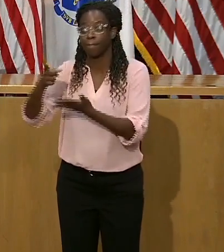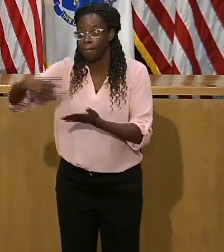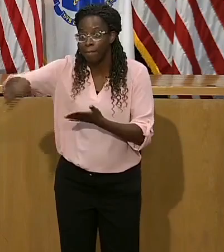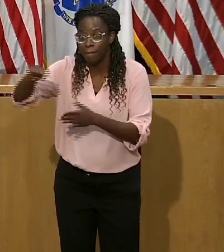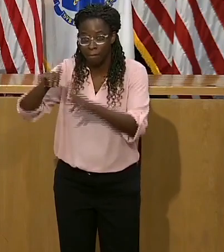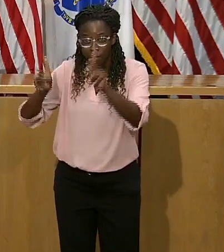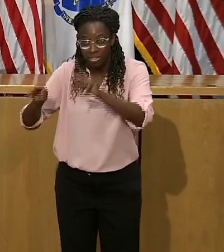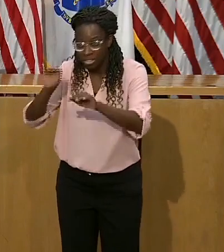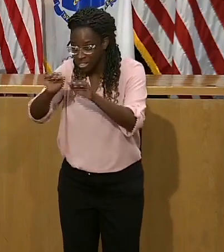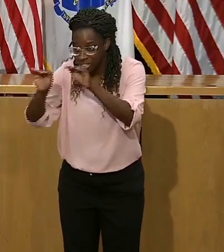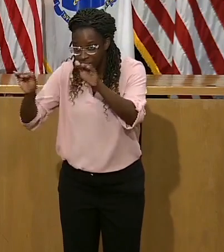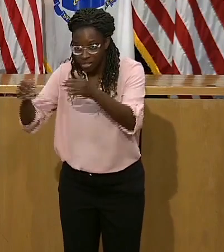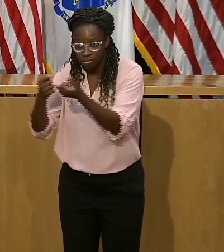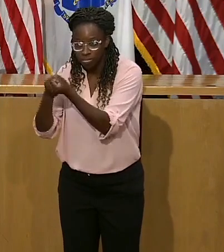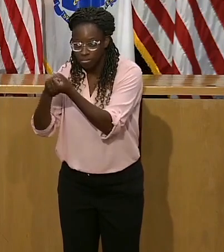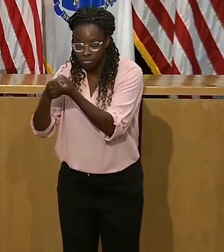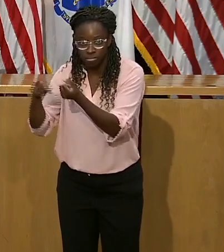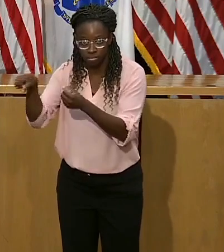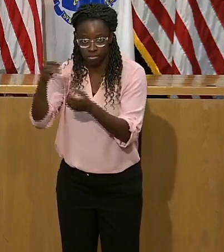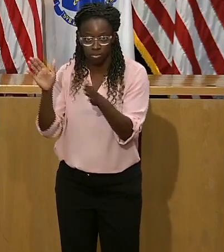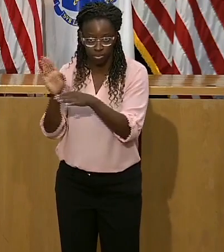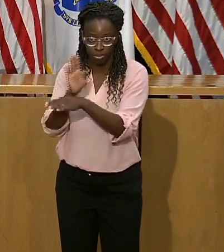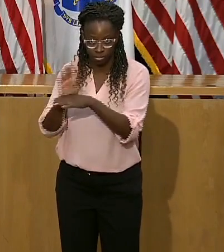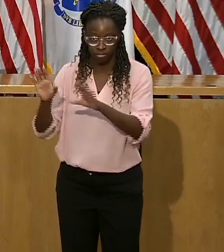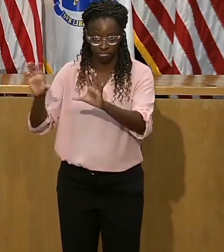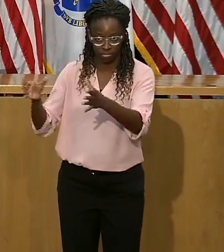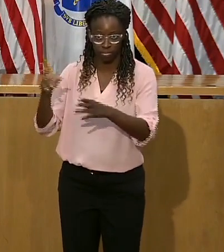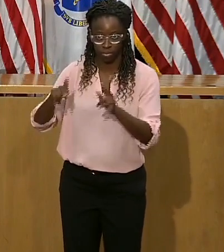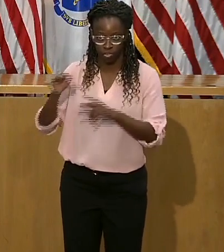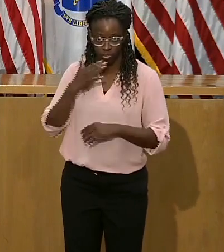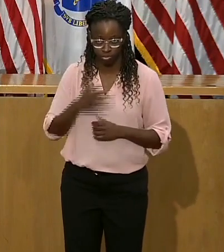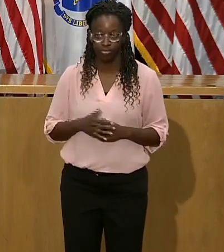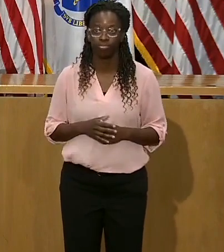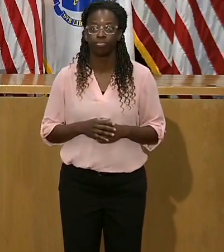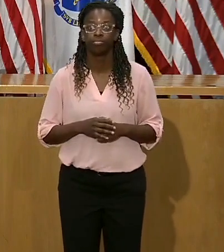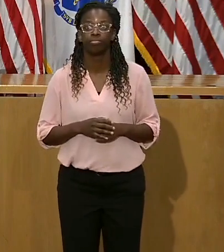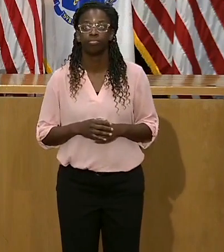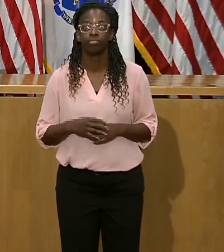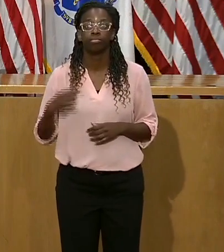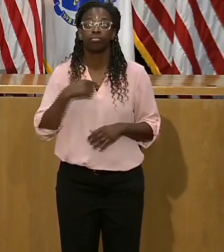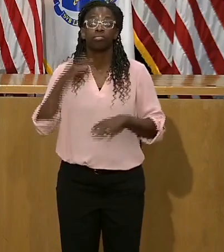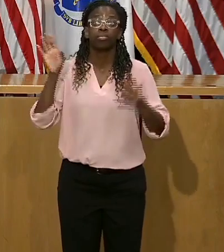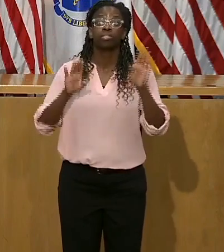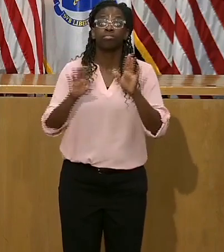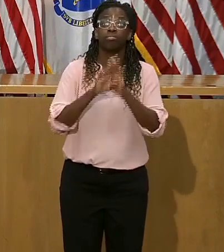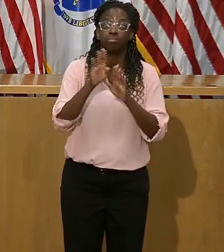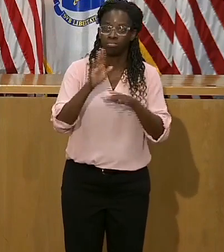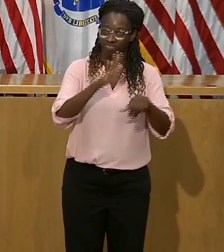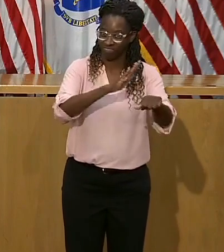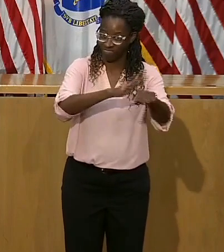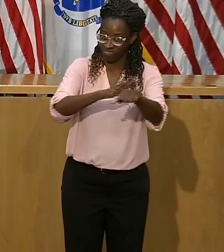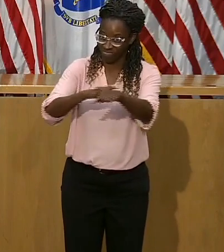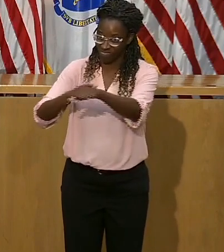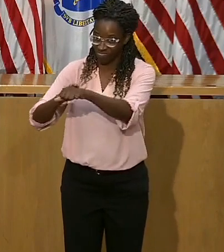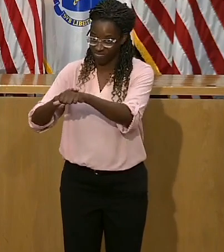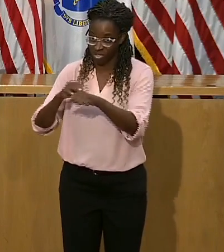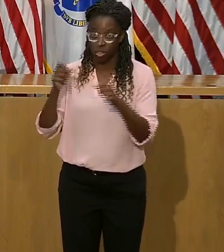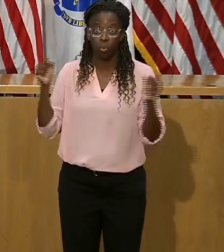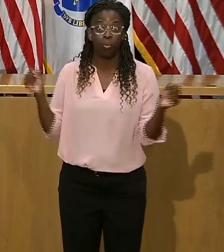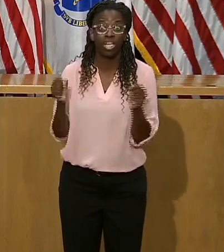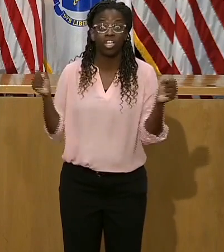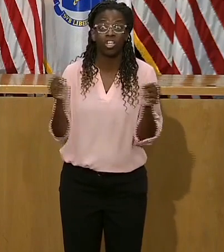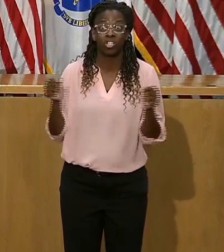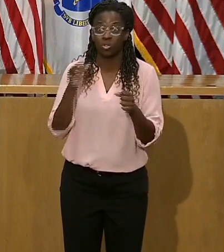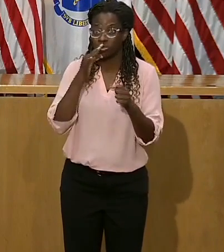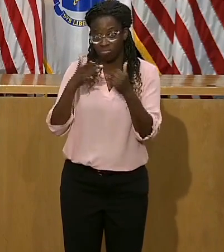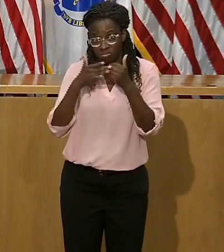deserve. This program will help businesses survive what's going to be a tough winter, recover as the economy recovers, and position themselves to